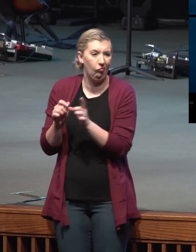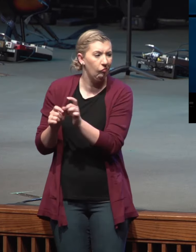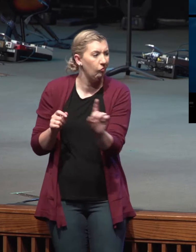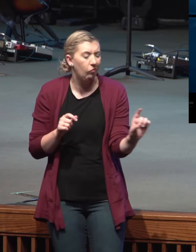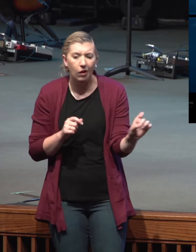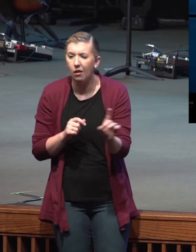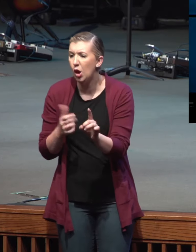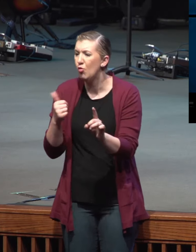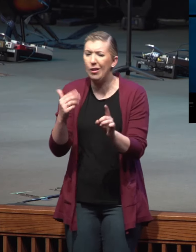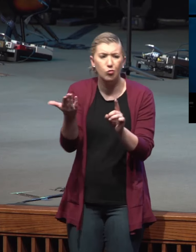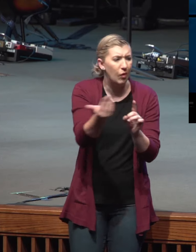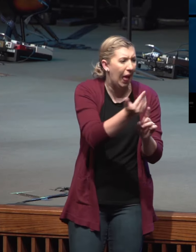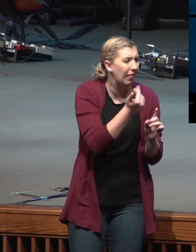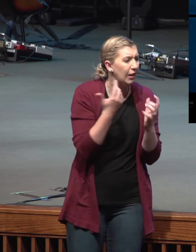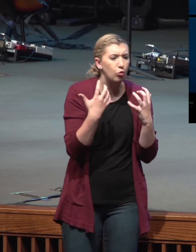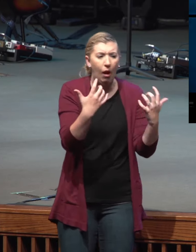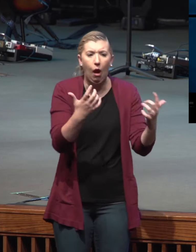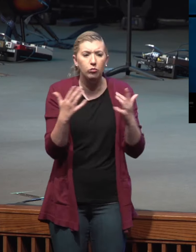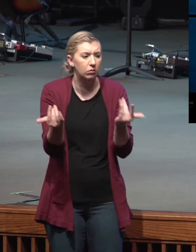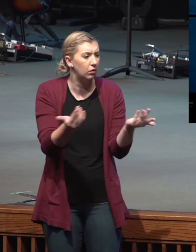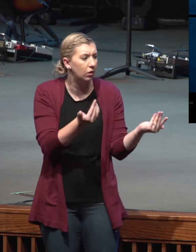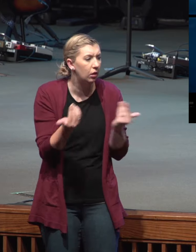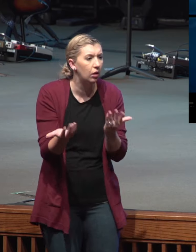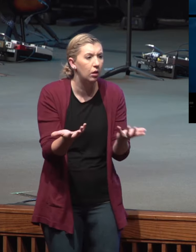trying to rally the crowd.